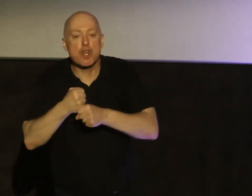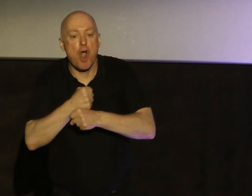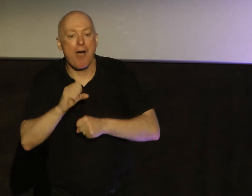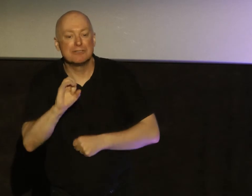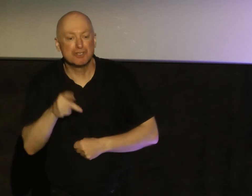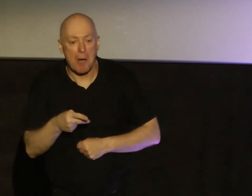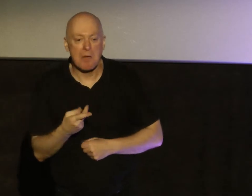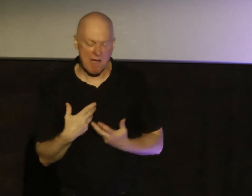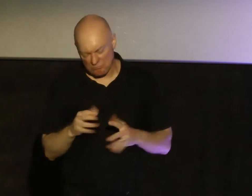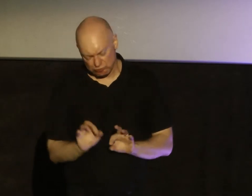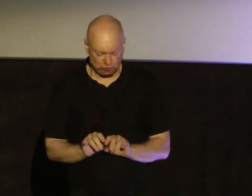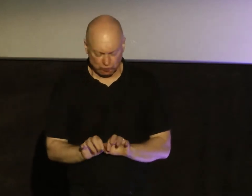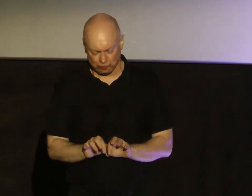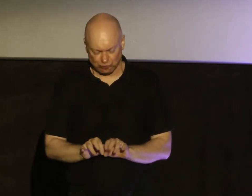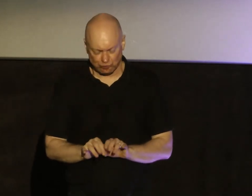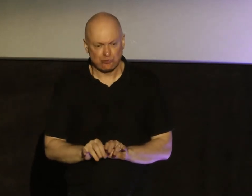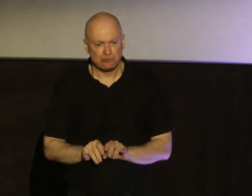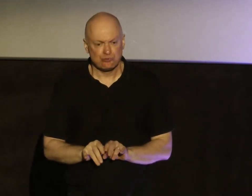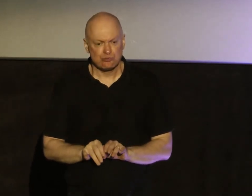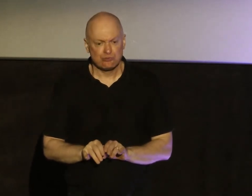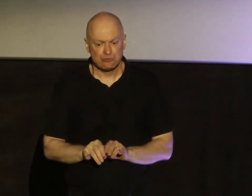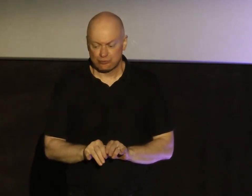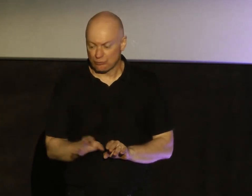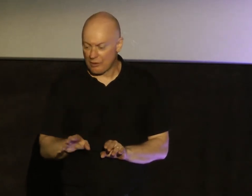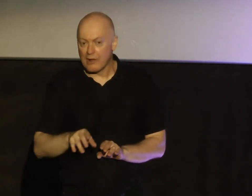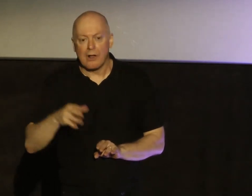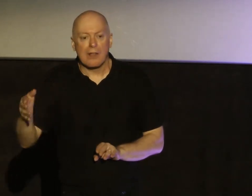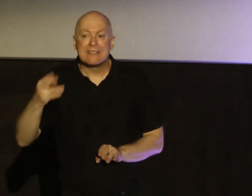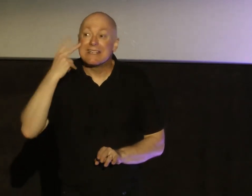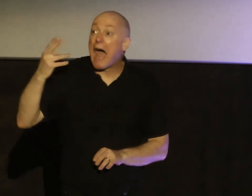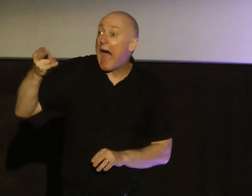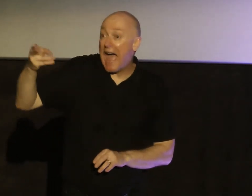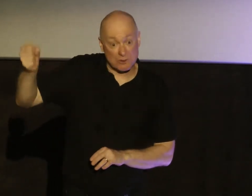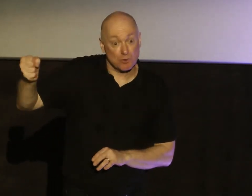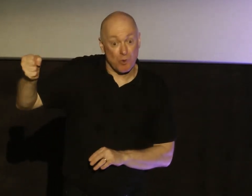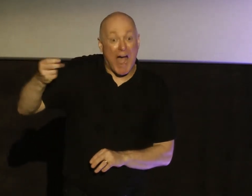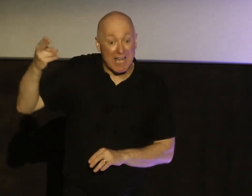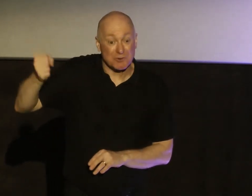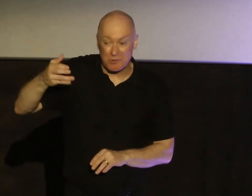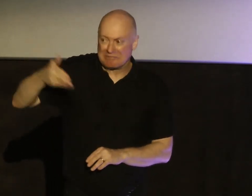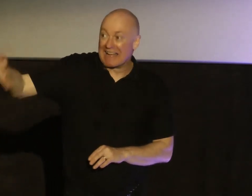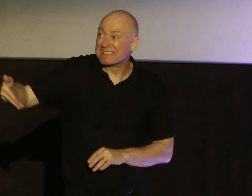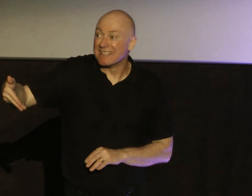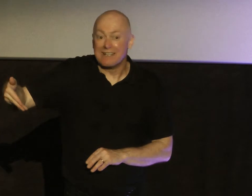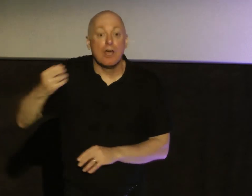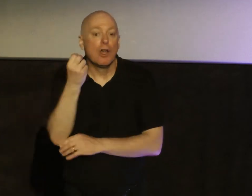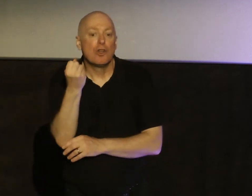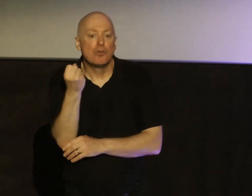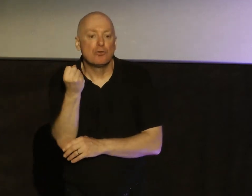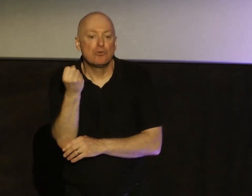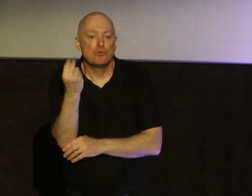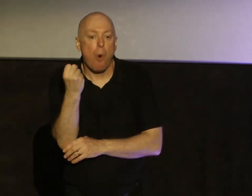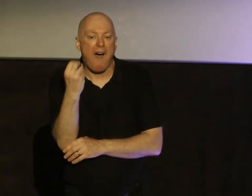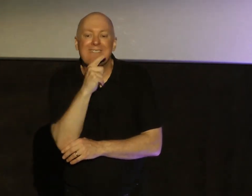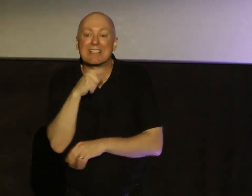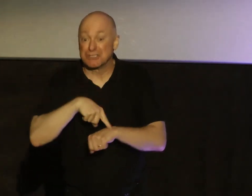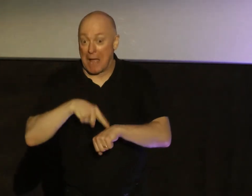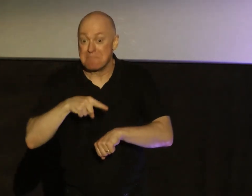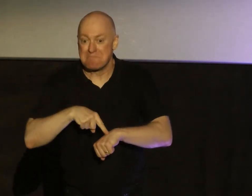time, and the coffee shop was next to a high school. And around 12 o'clock, the high school got out, I guess, for lunch or some kind